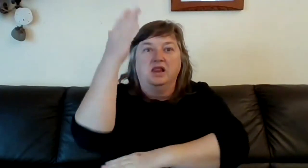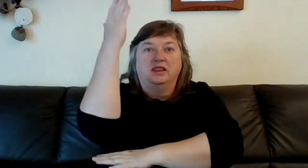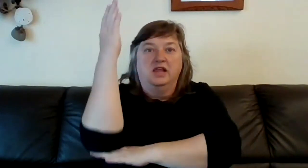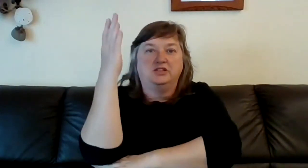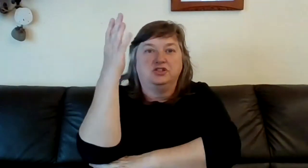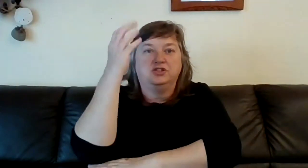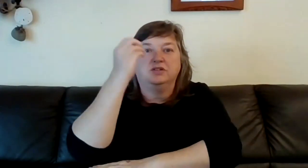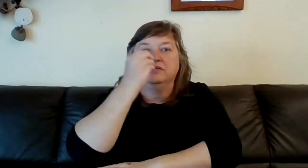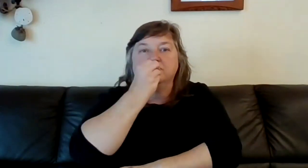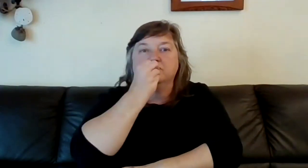lunch,